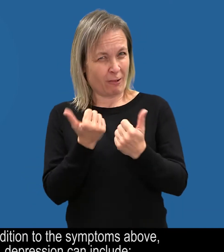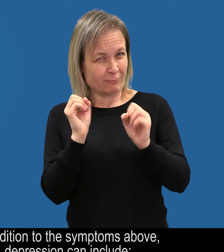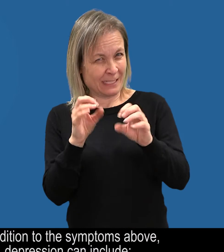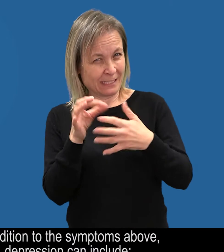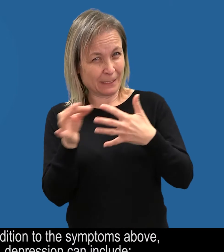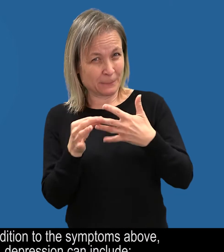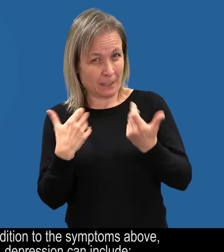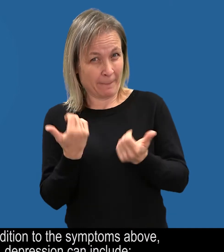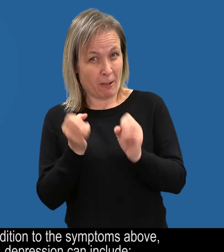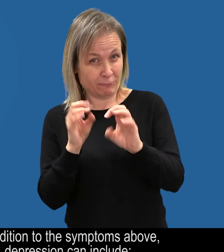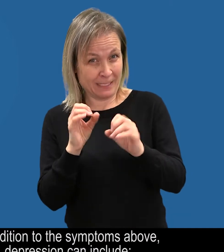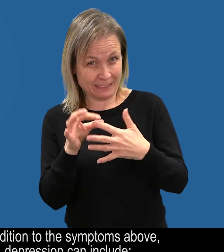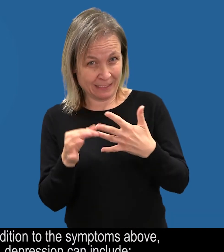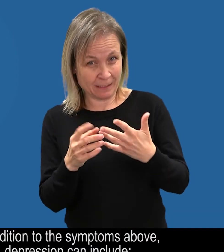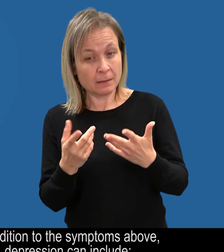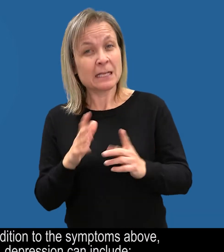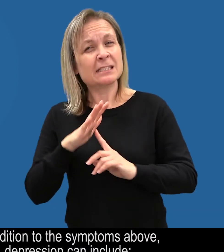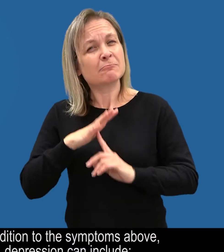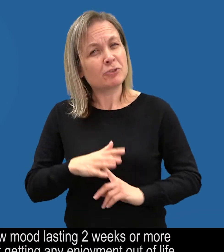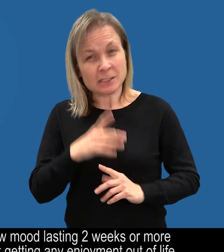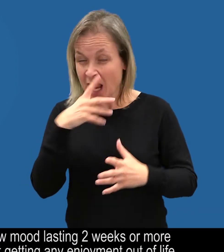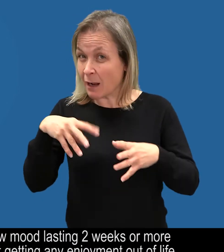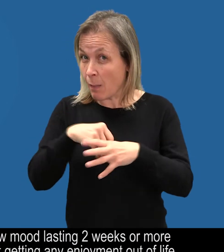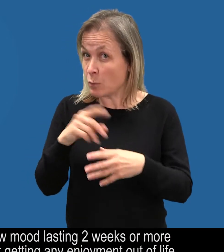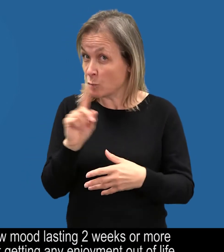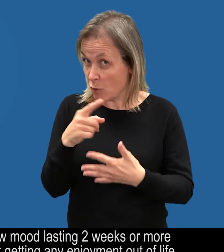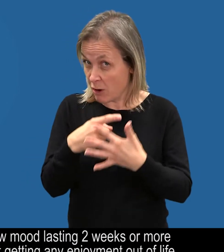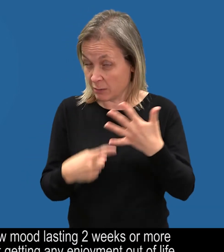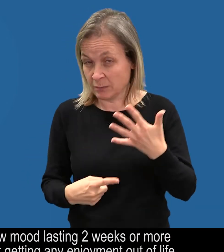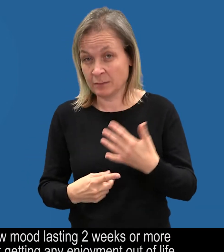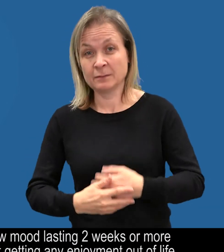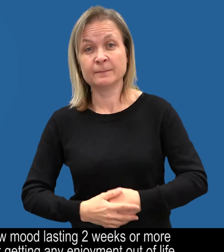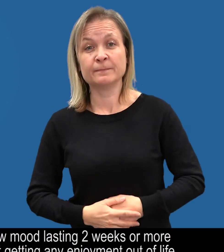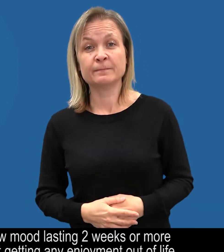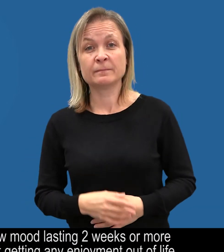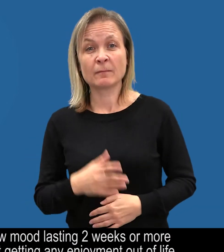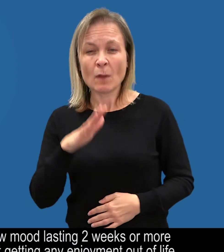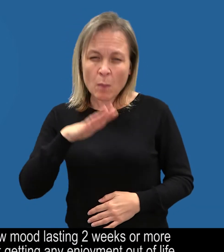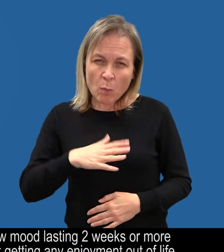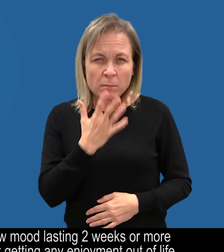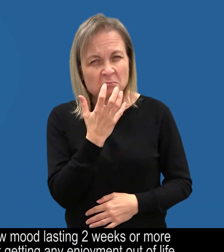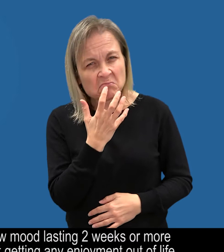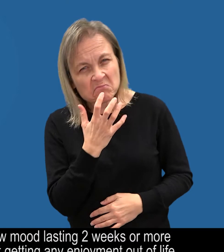In addition to the symptoms above, depression can include low mood lasting 2 weeks or more,